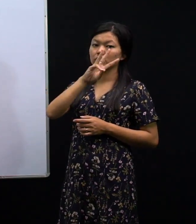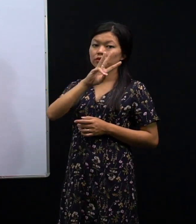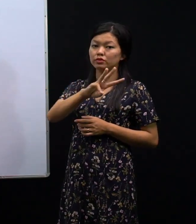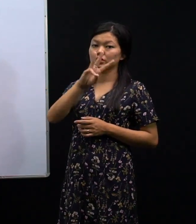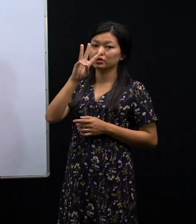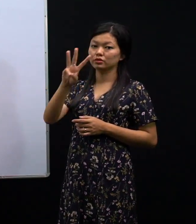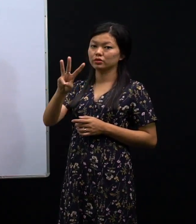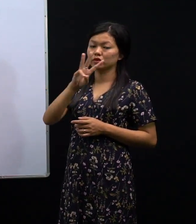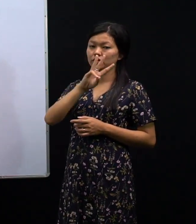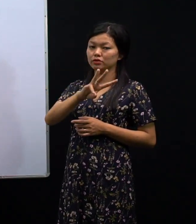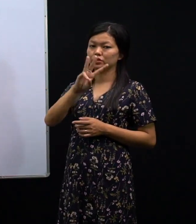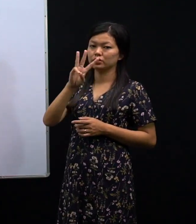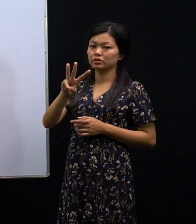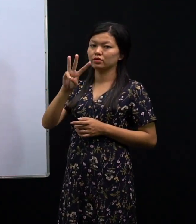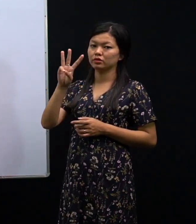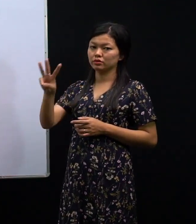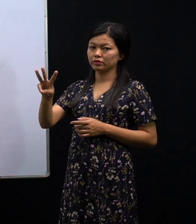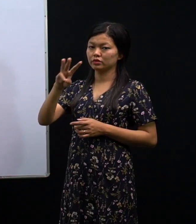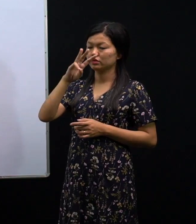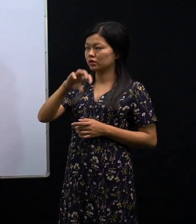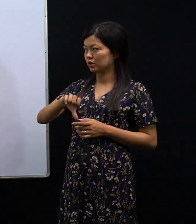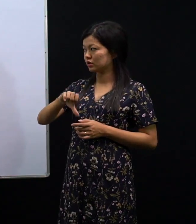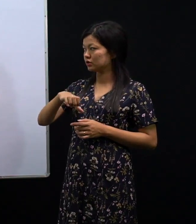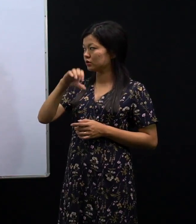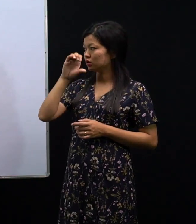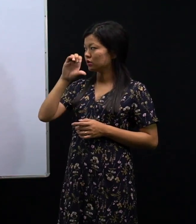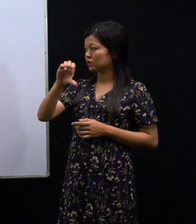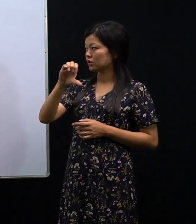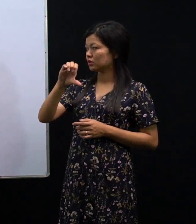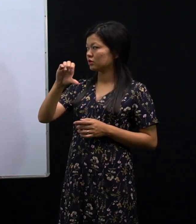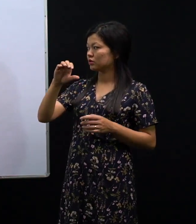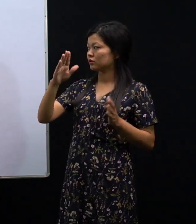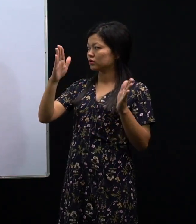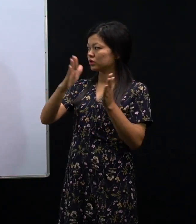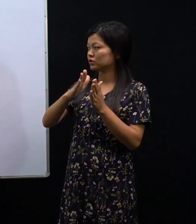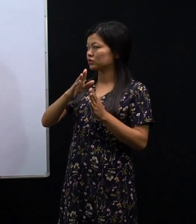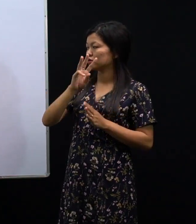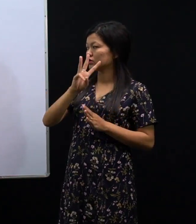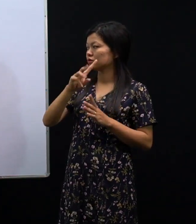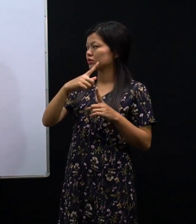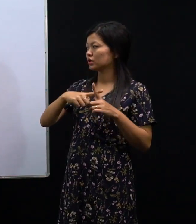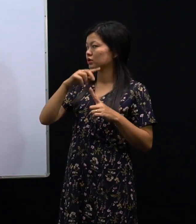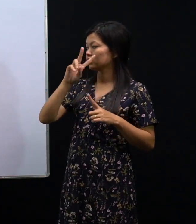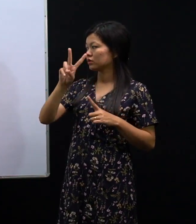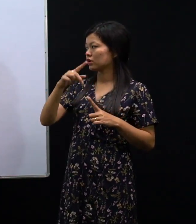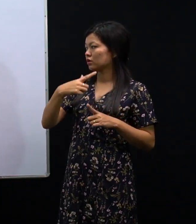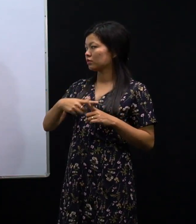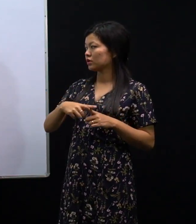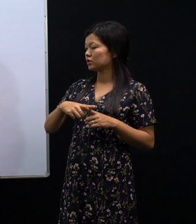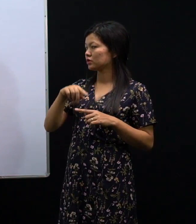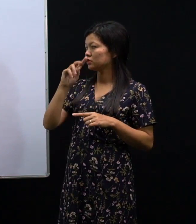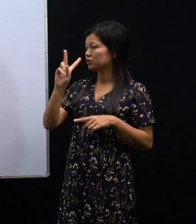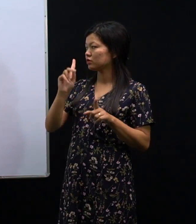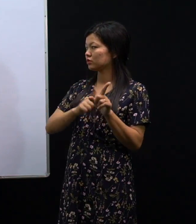write? Because factorize, you have to make whole square. Applying formula. Now it is plus 2y